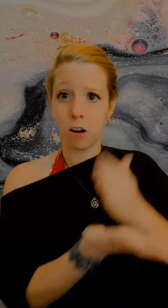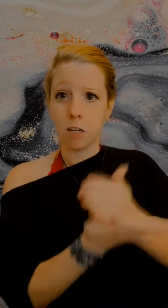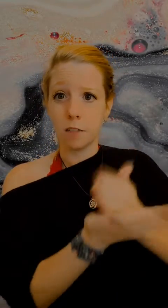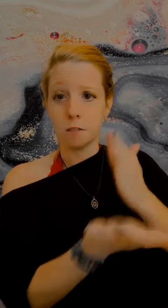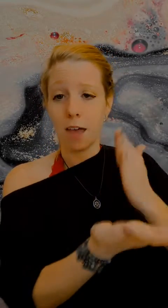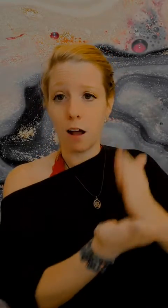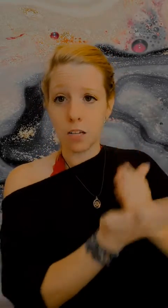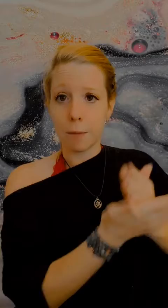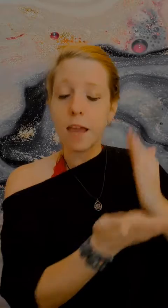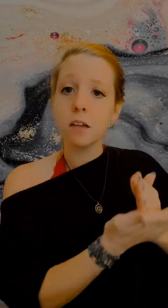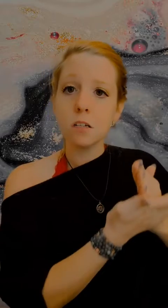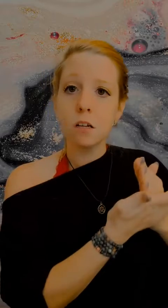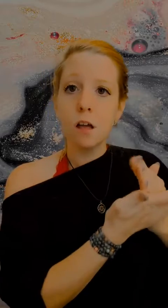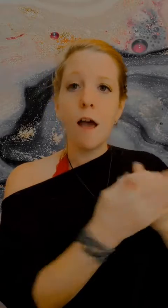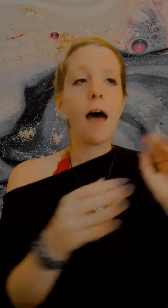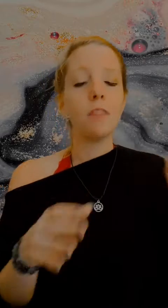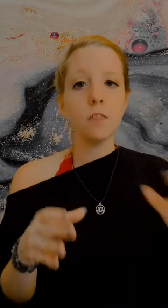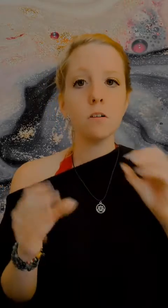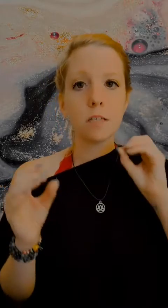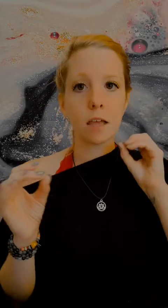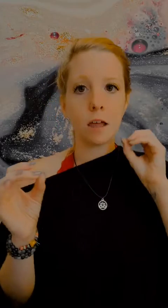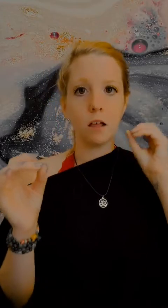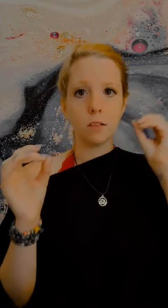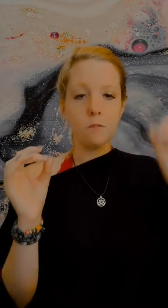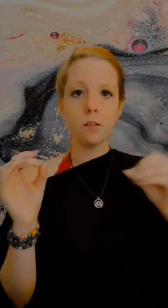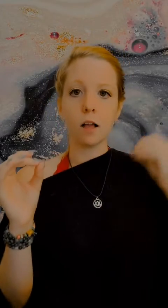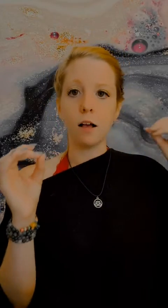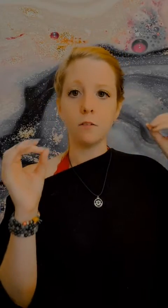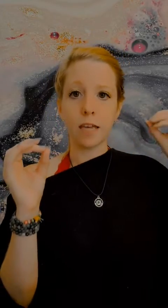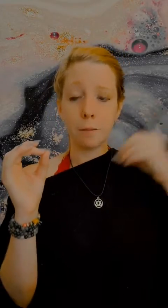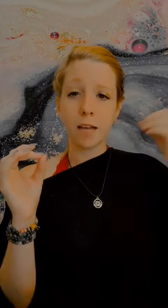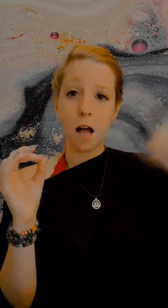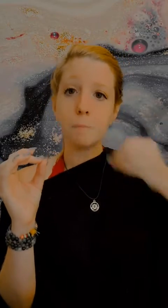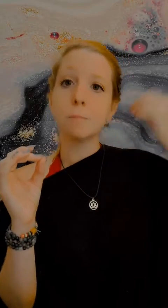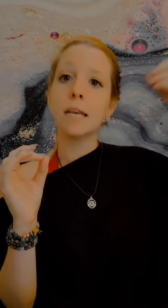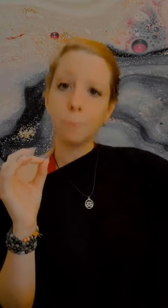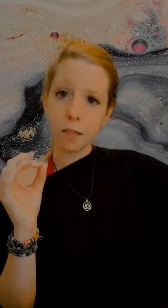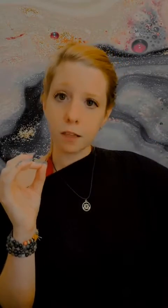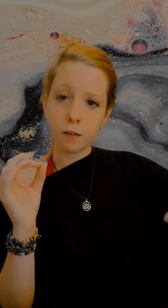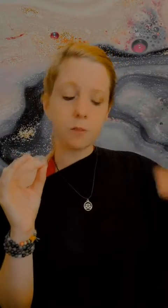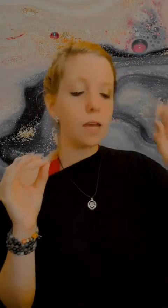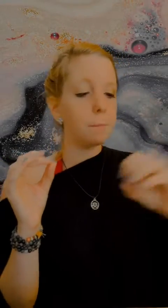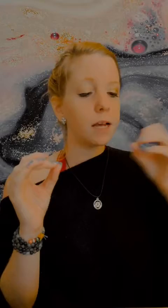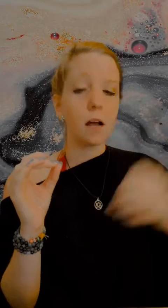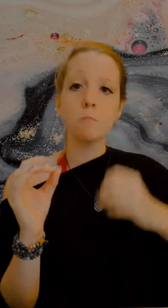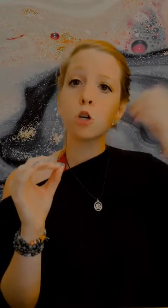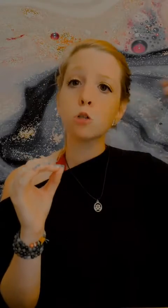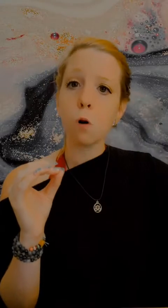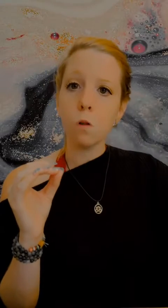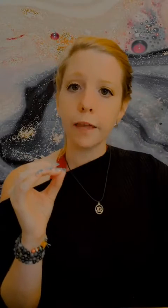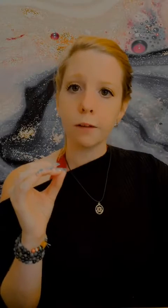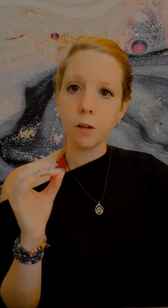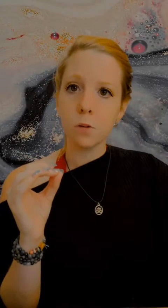our needs met on demand. And then there is a level of it becomes manipulative. It becomes controlling when you